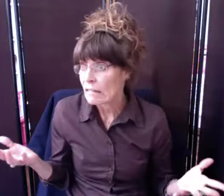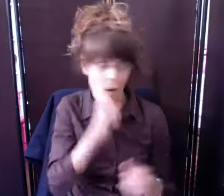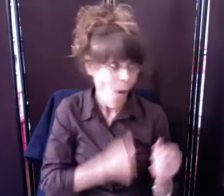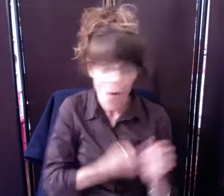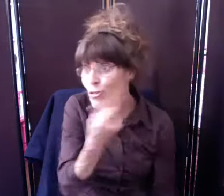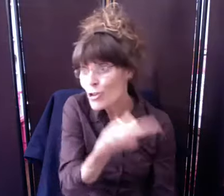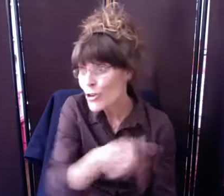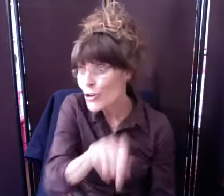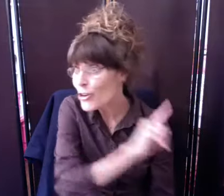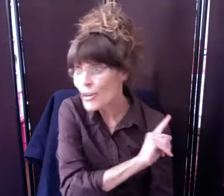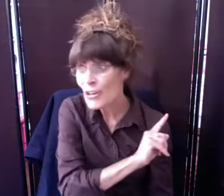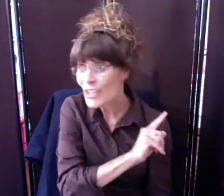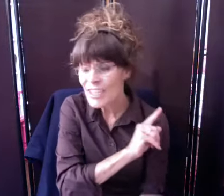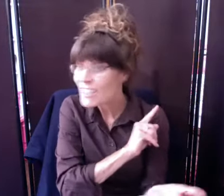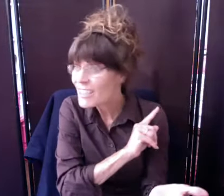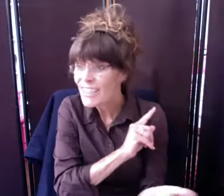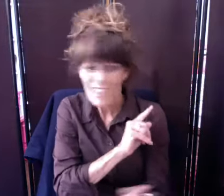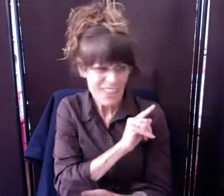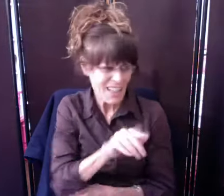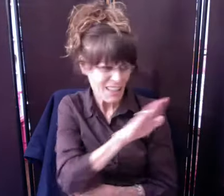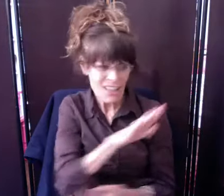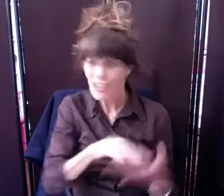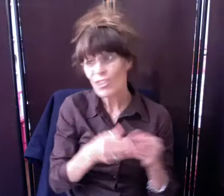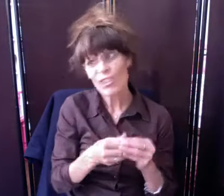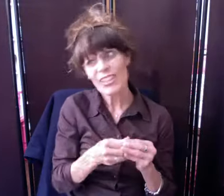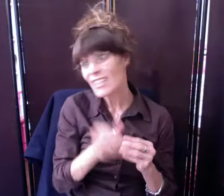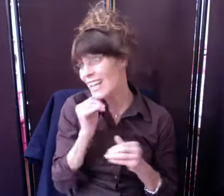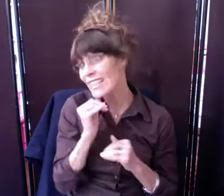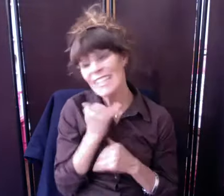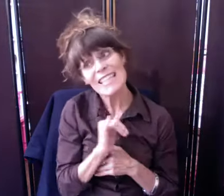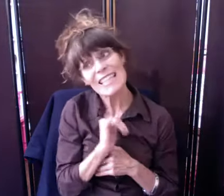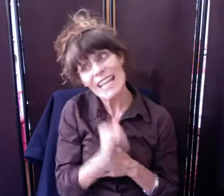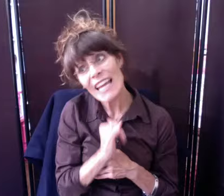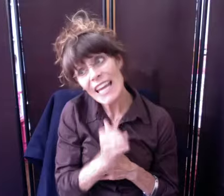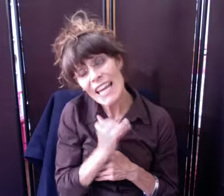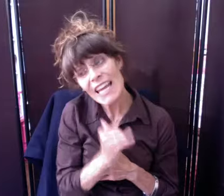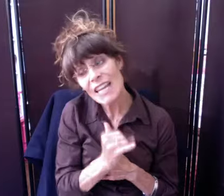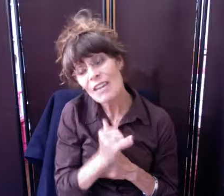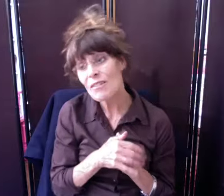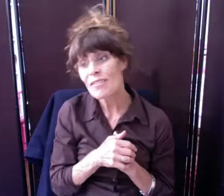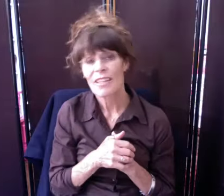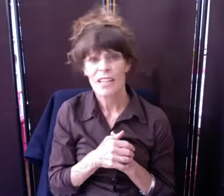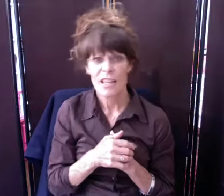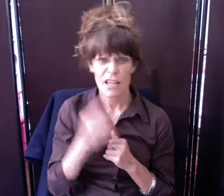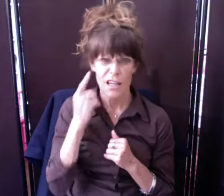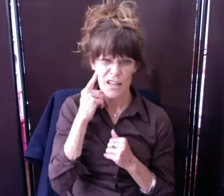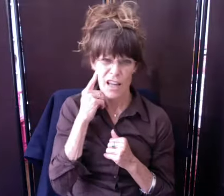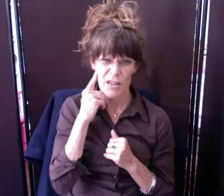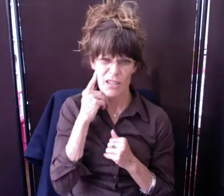So their stories, I didn't relate. And I thought it had to do with quantity. And